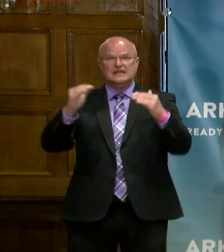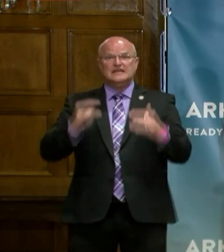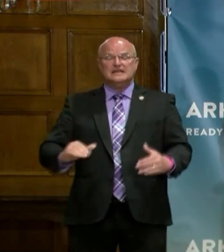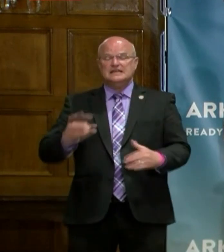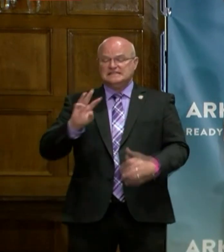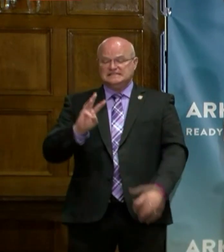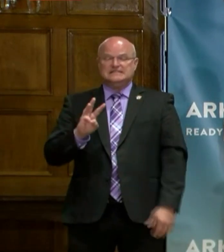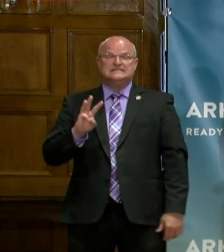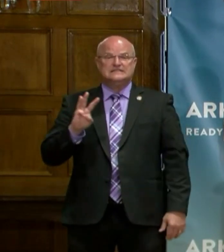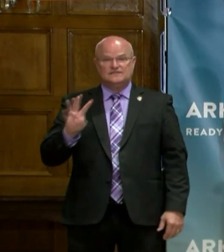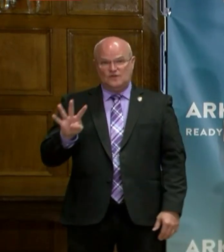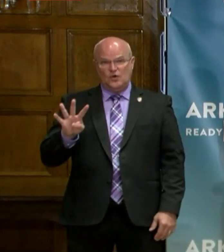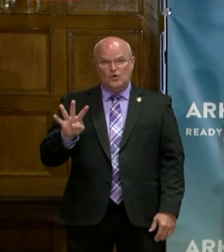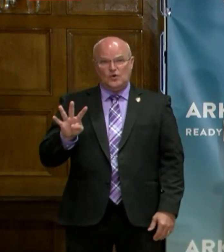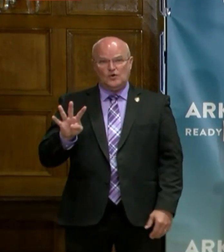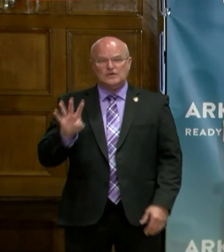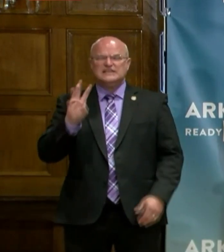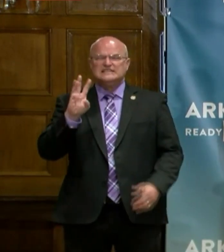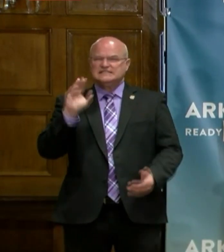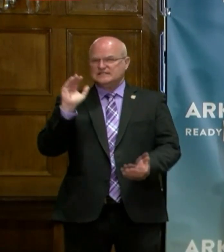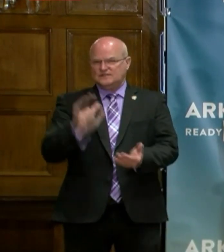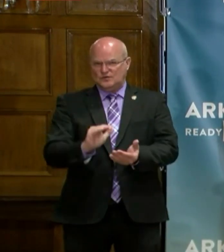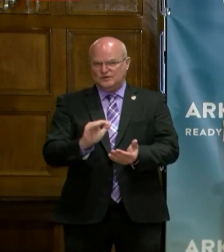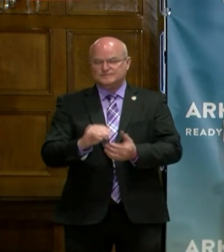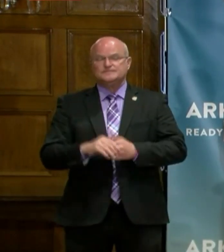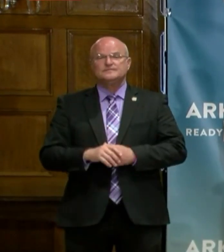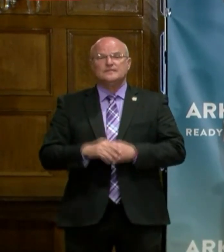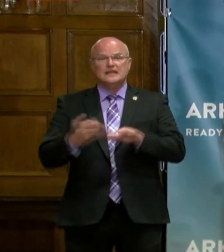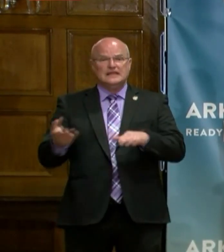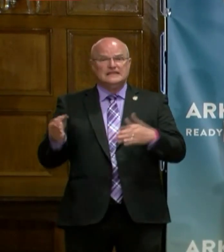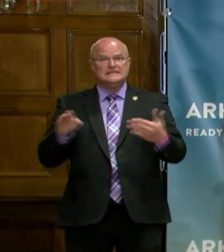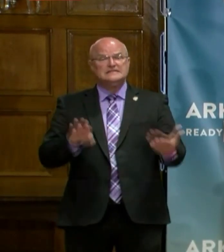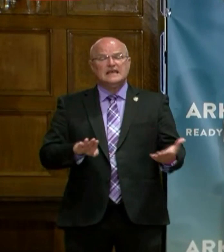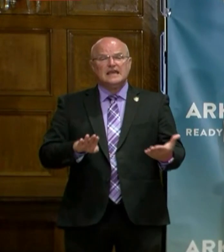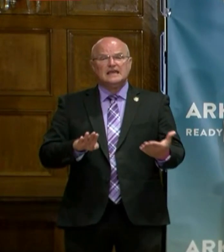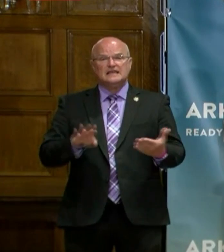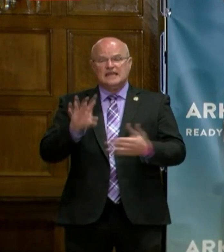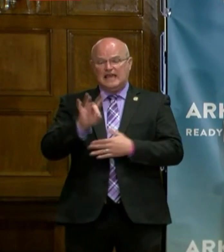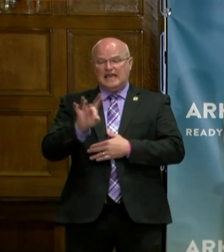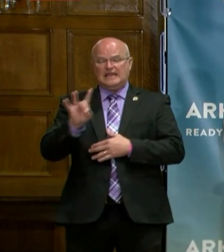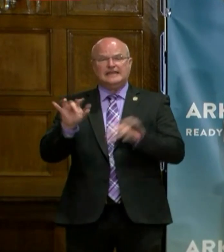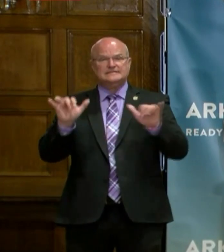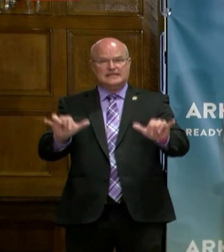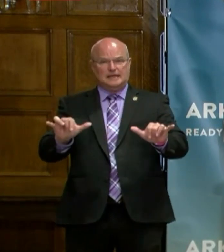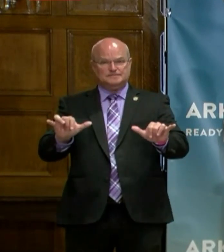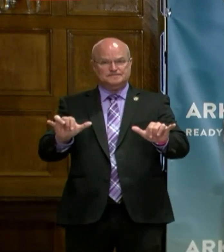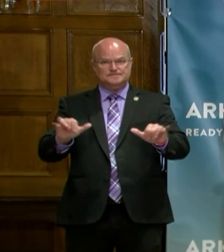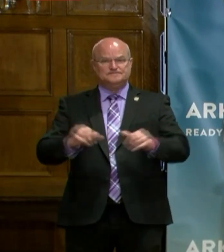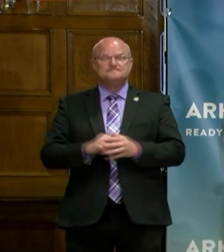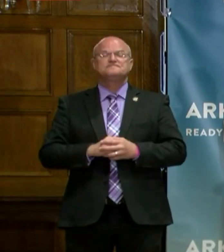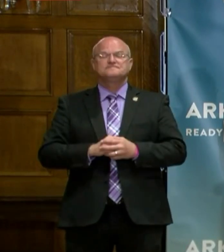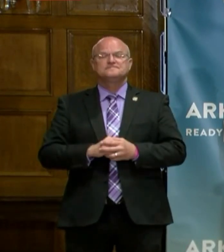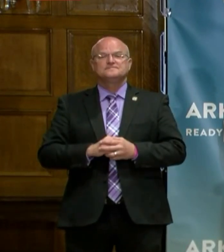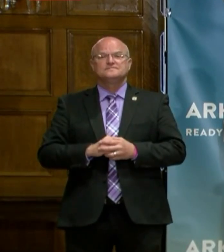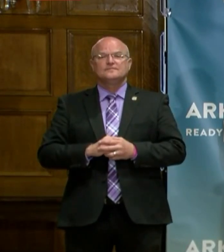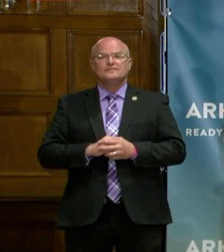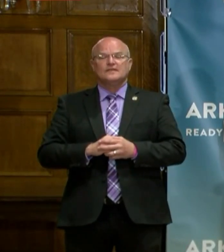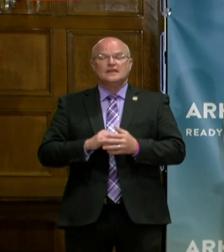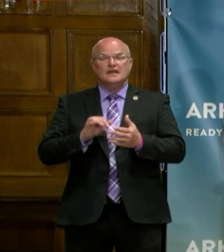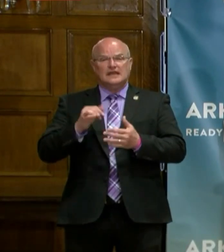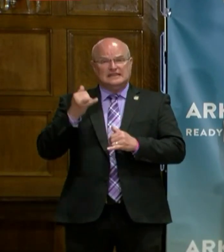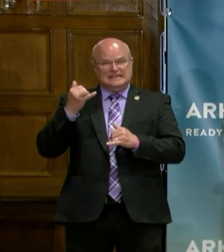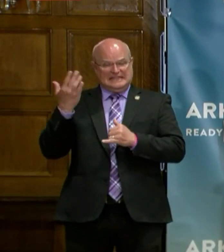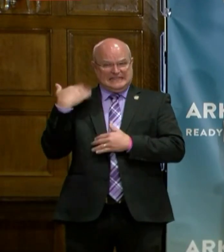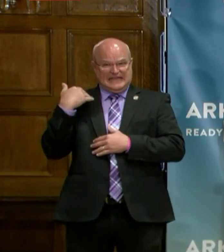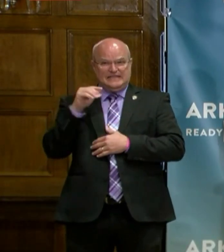to 64, so that's 6 fewer. The deaths, 88, remain the same. The